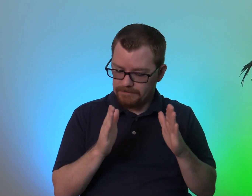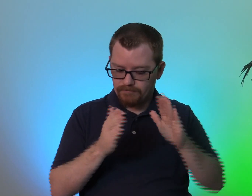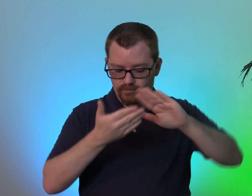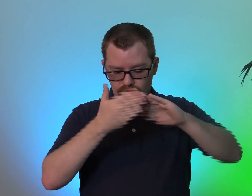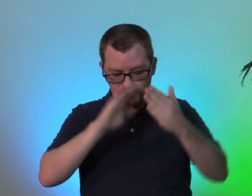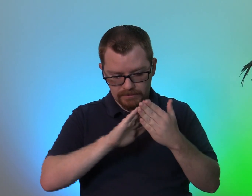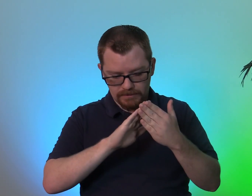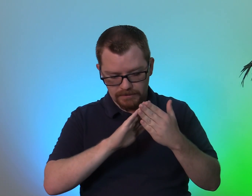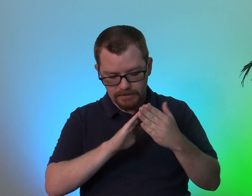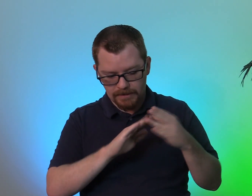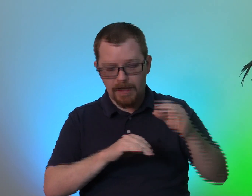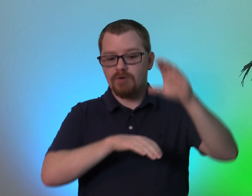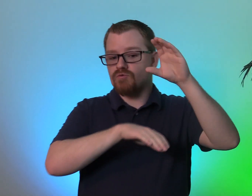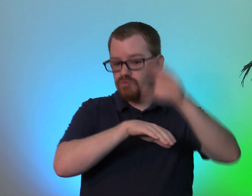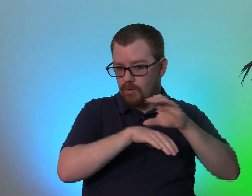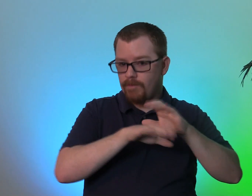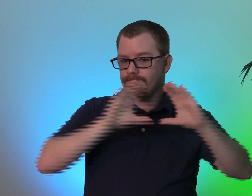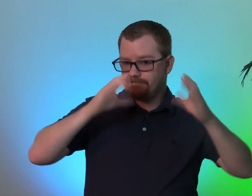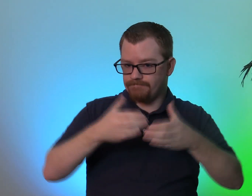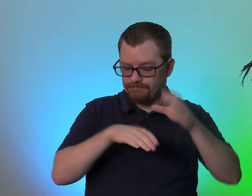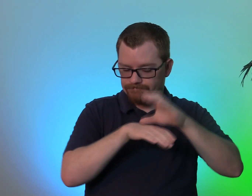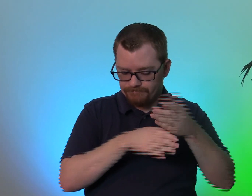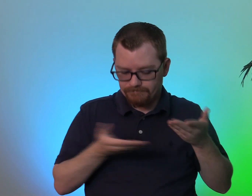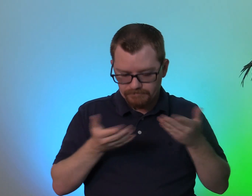And we as a Christian community, as the church,